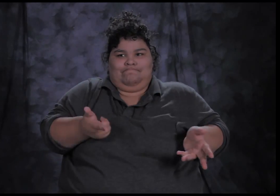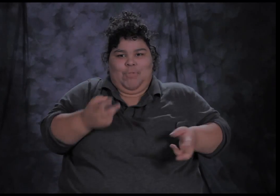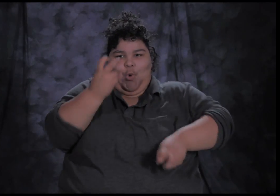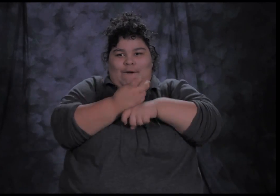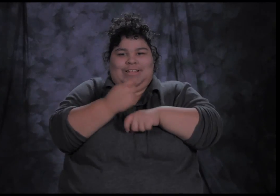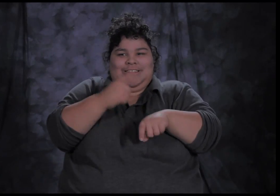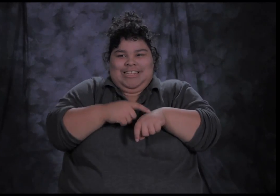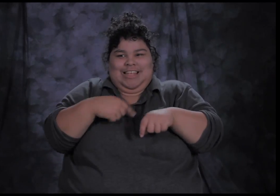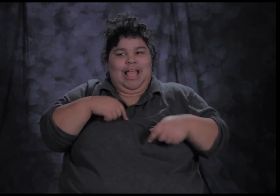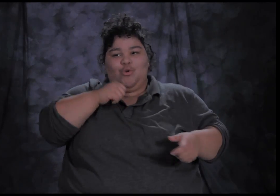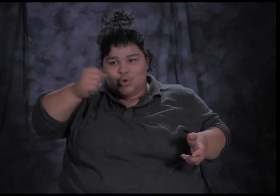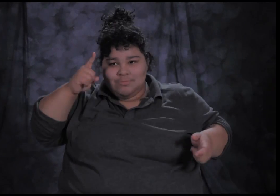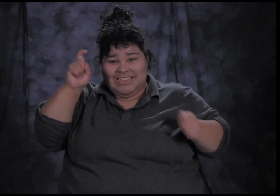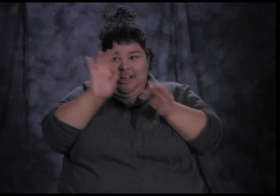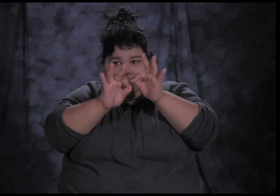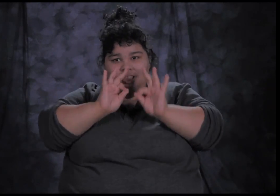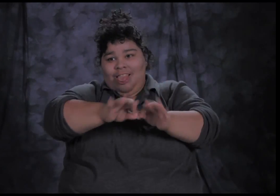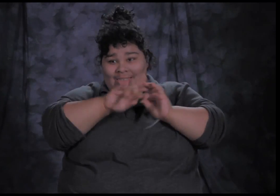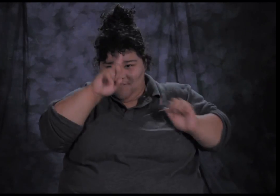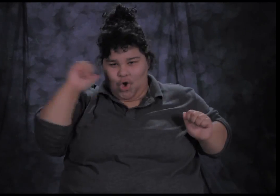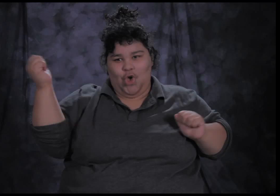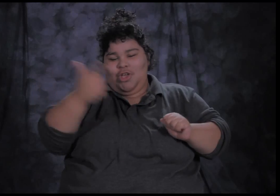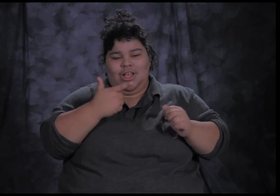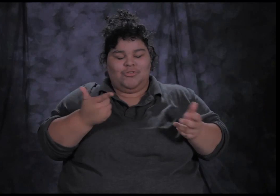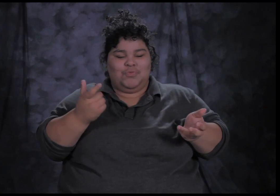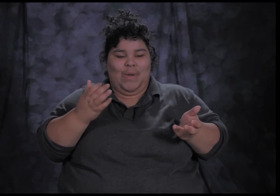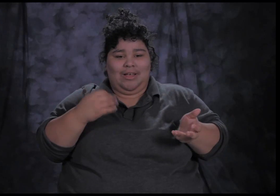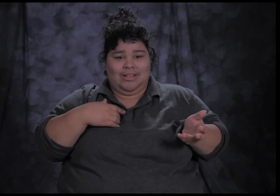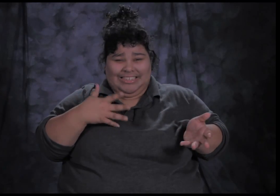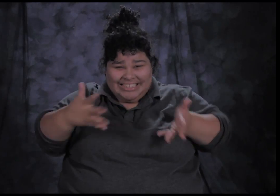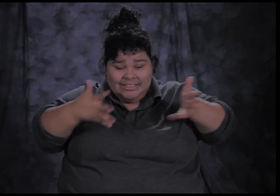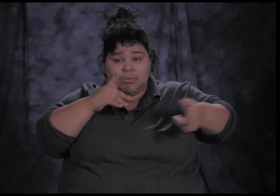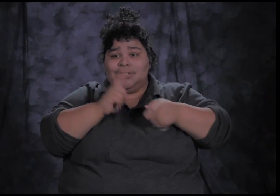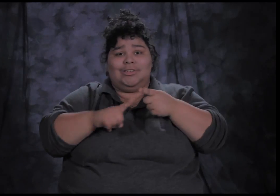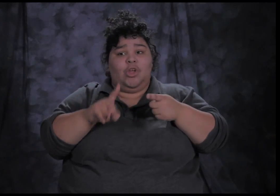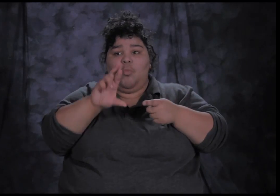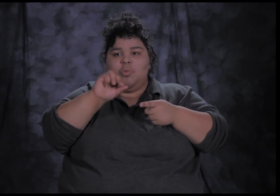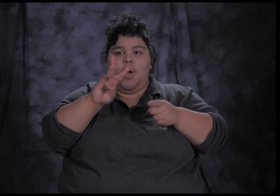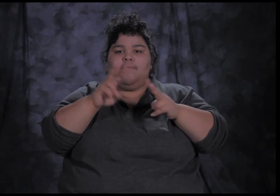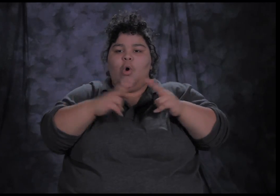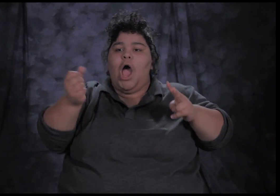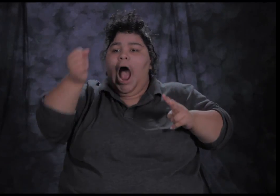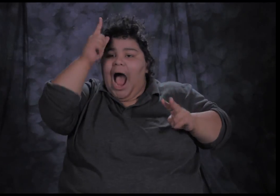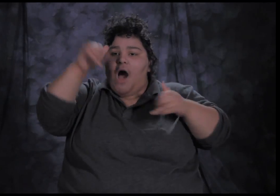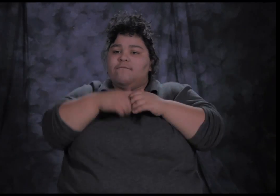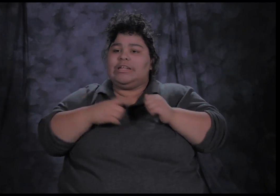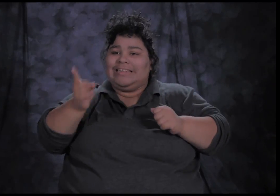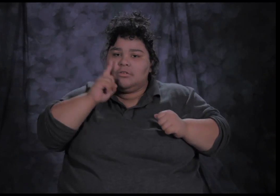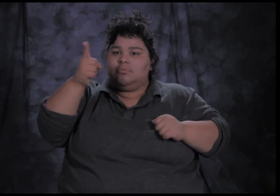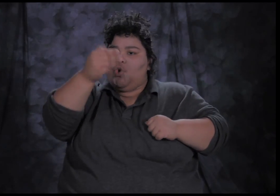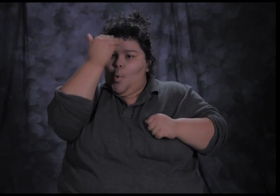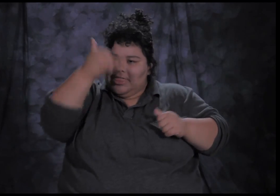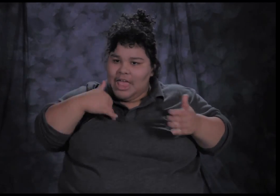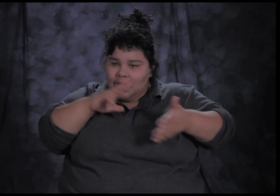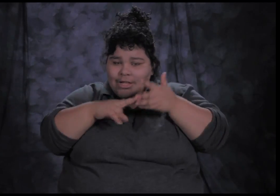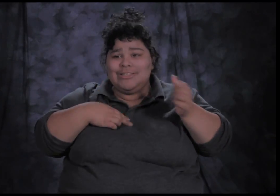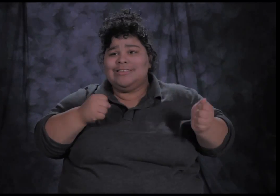support group, I'm the only deaf member, and Rob, he's the hearing facilitator. It's really hard for the interpreters to keep up with all